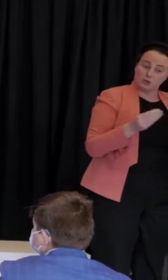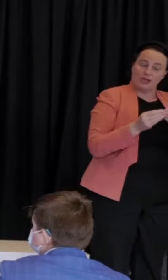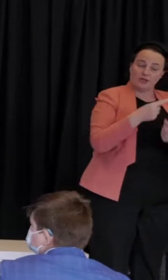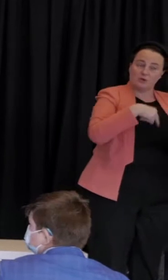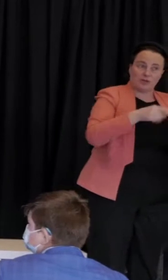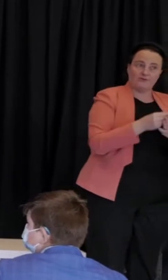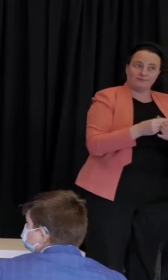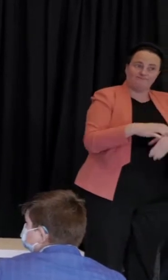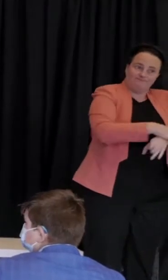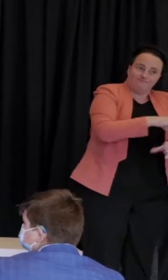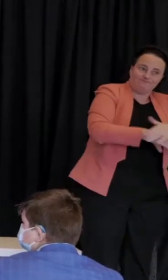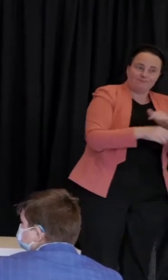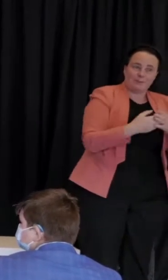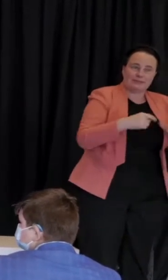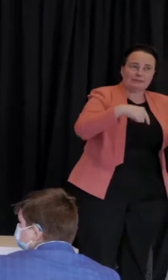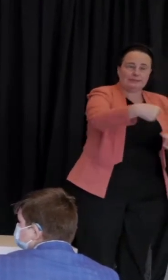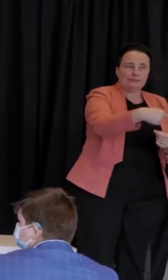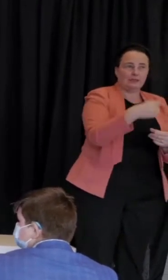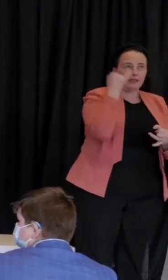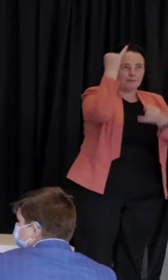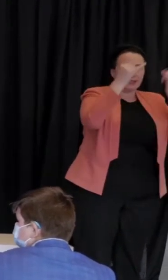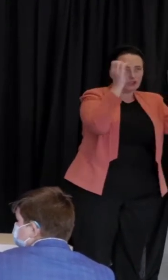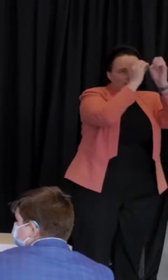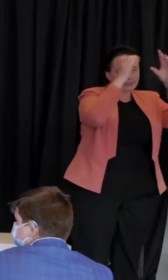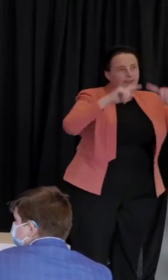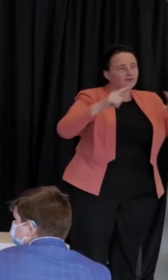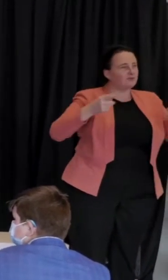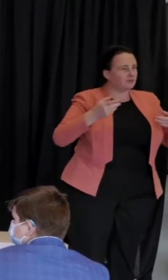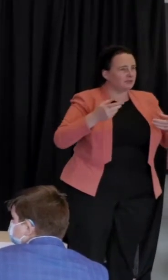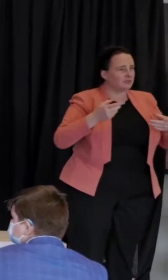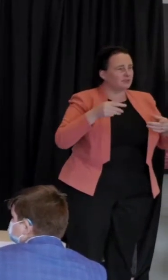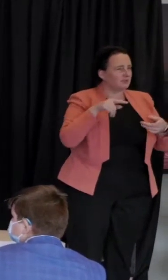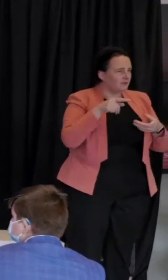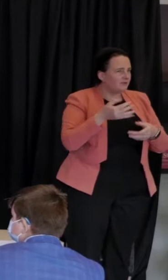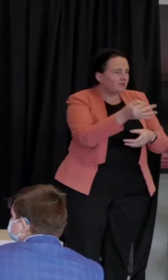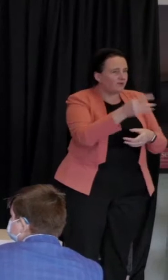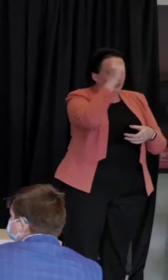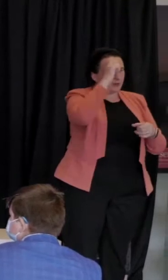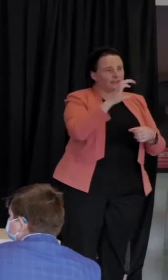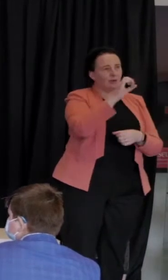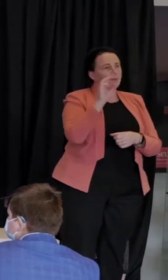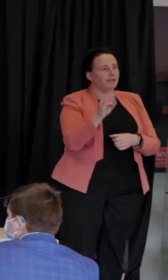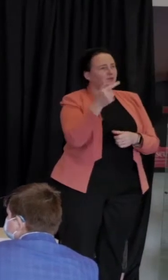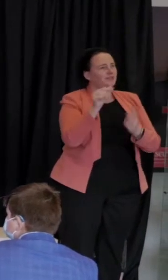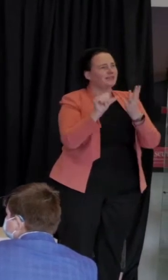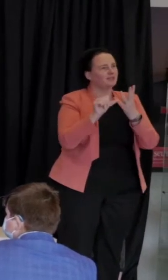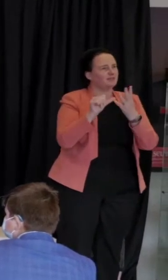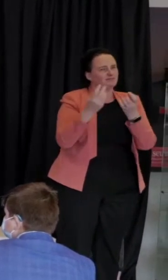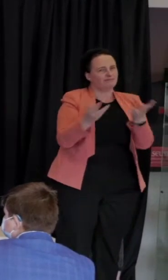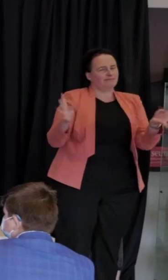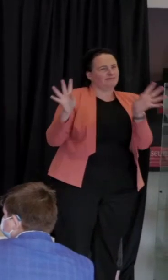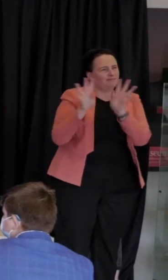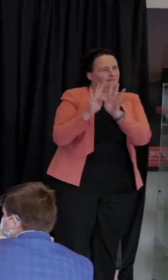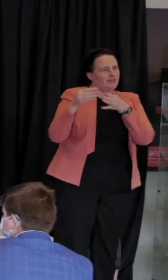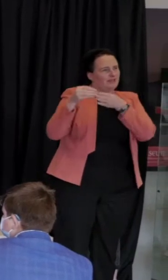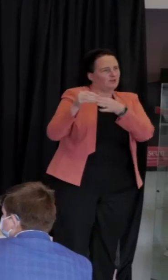reimagine a whole different future for us all. We look at COP26 going on. And from my perspective, I want to ensure in all the